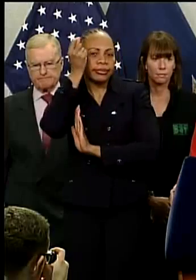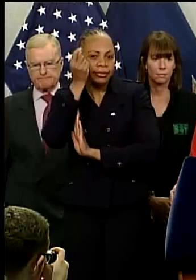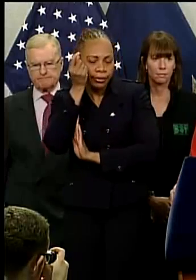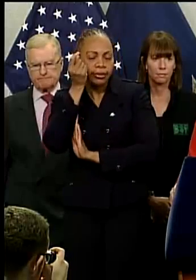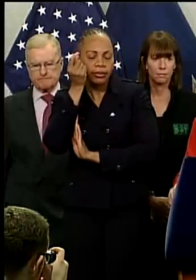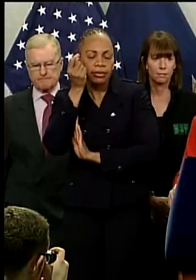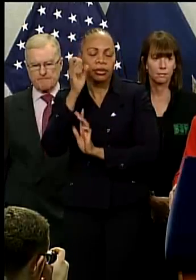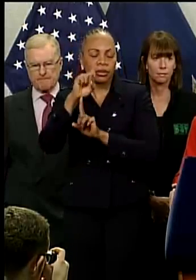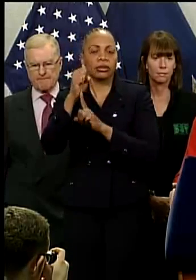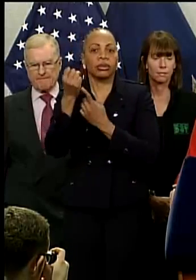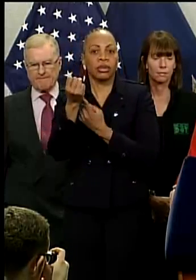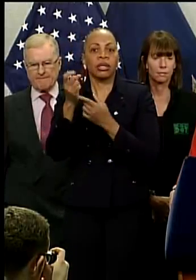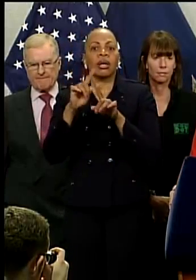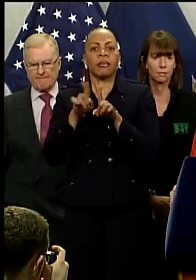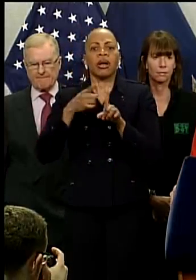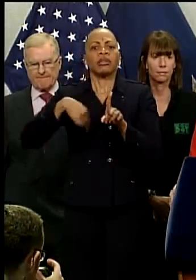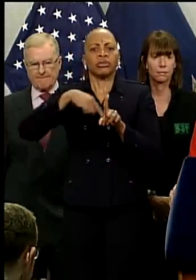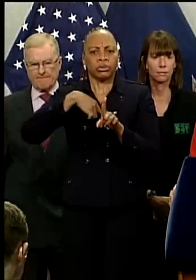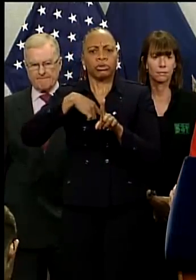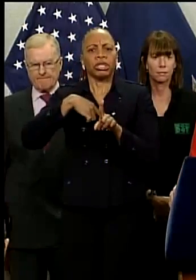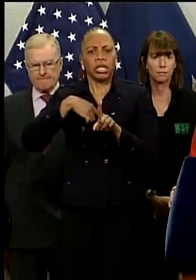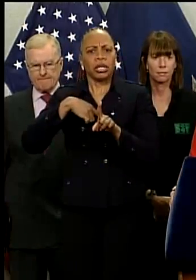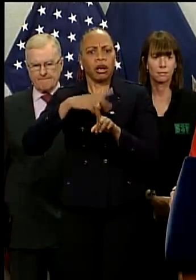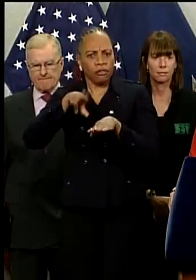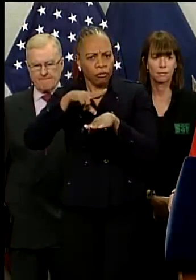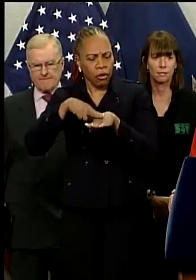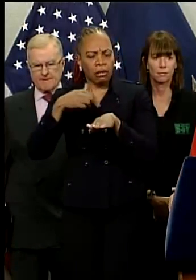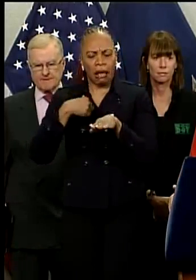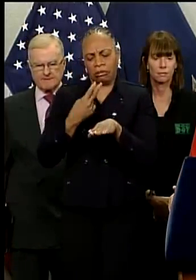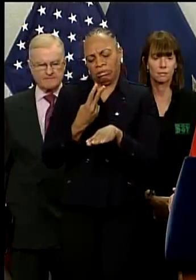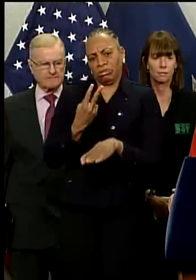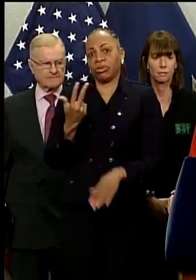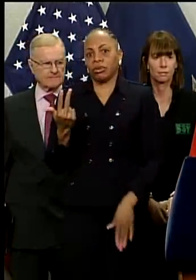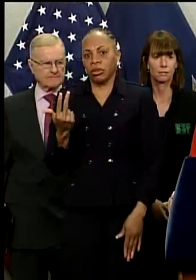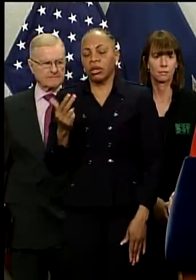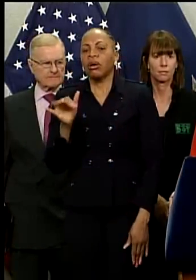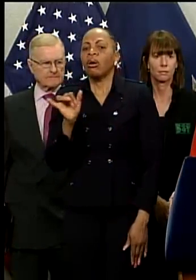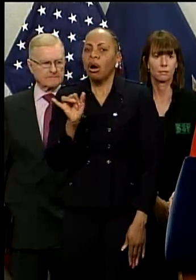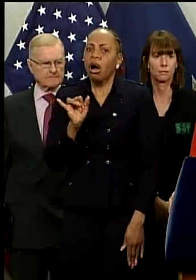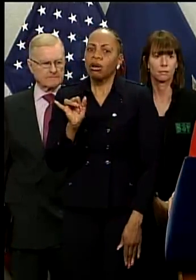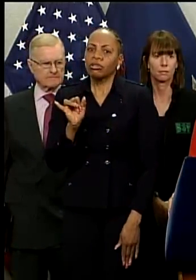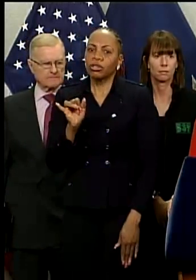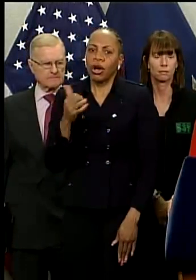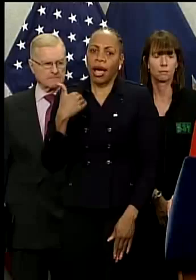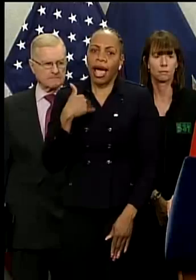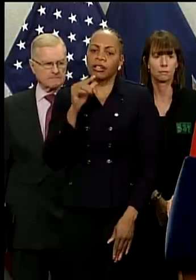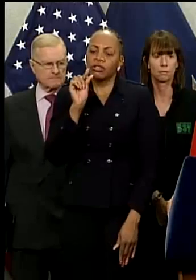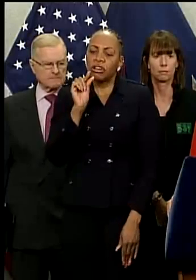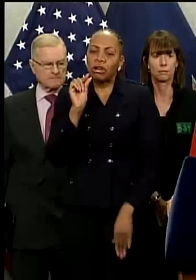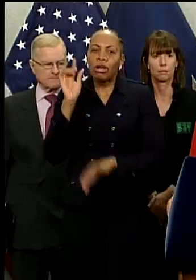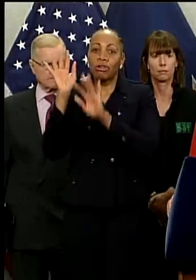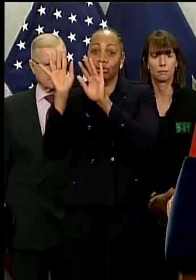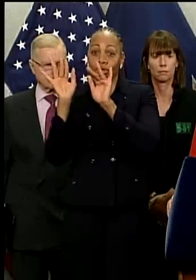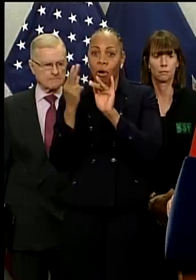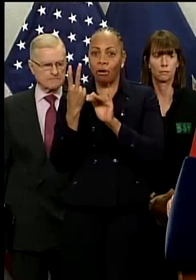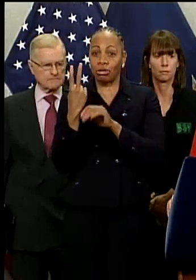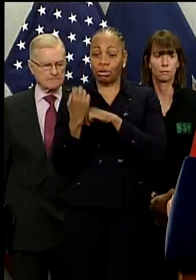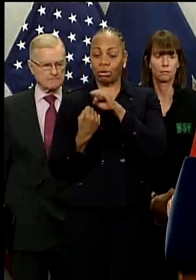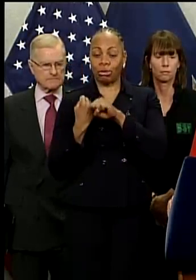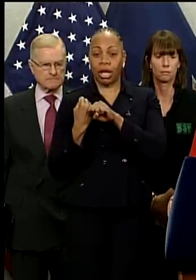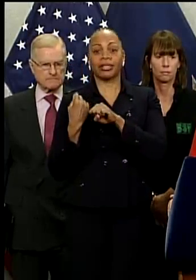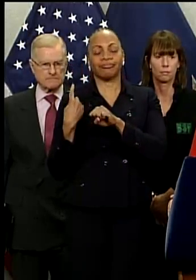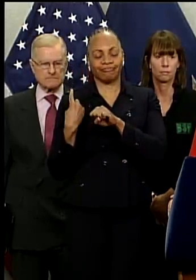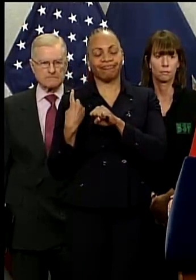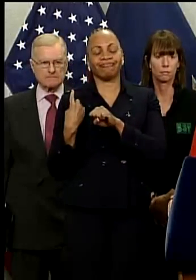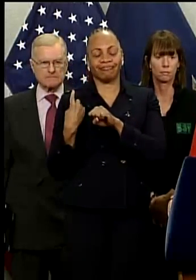in fact the case, and we've certainly had 2 or 3. We also have, in all fairness, had very little snow for the last 2 years. So,